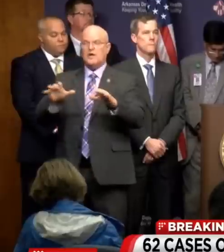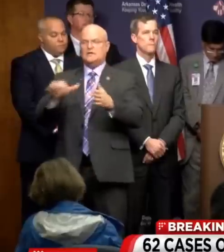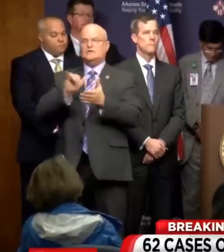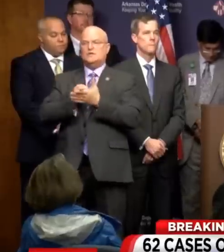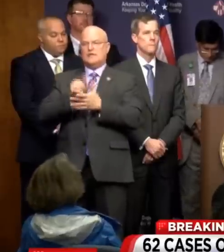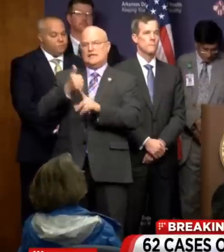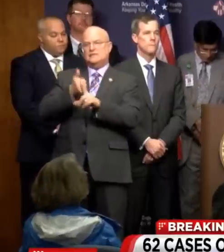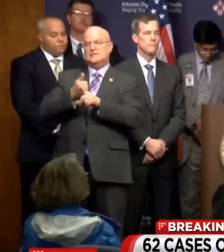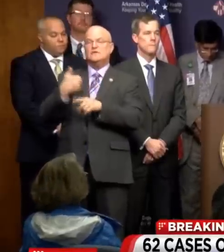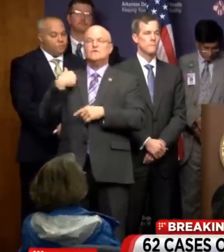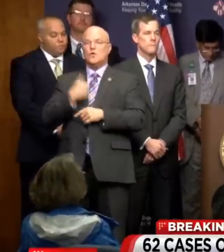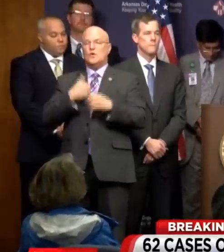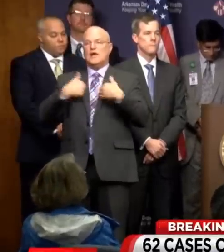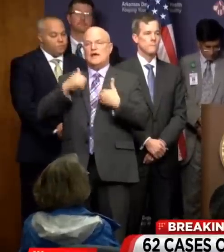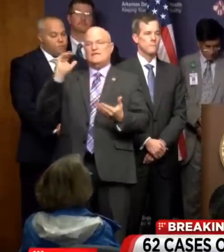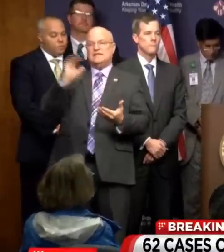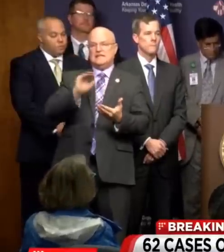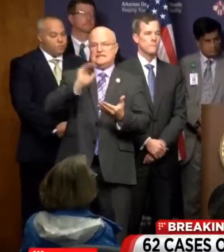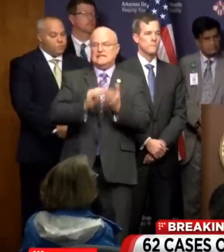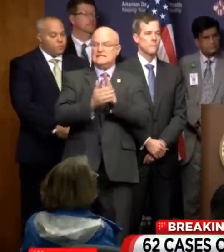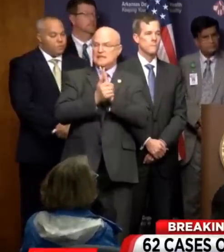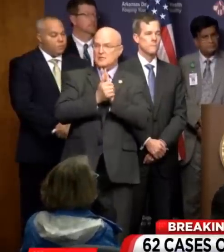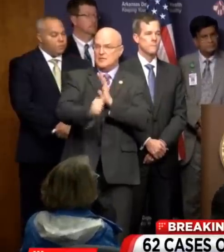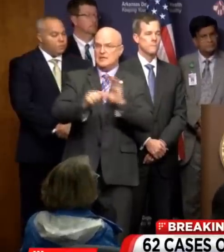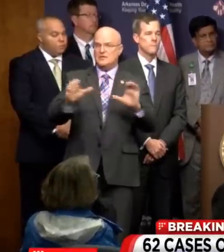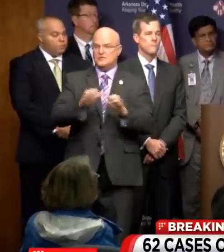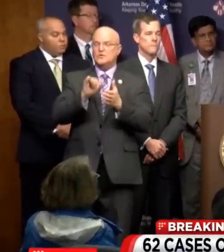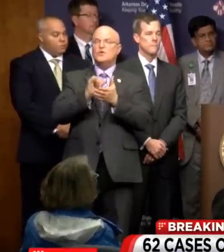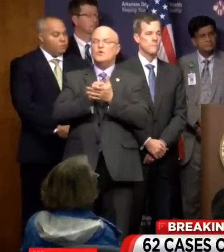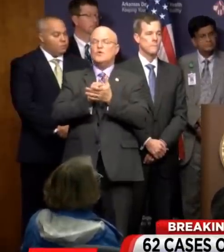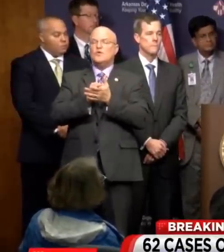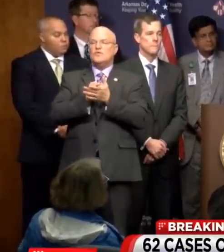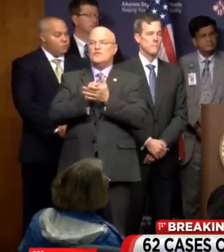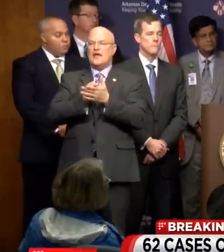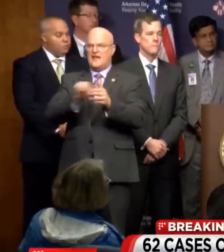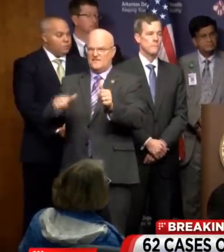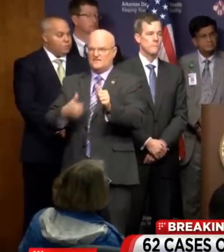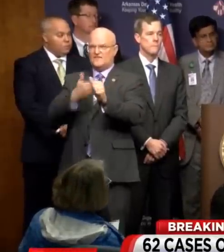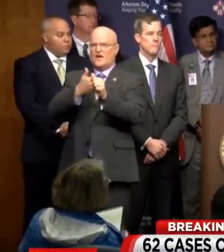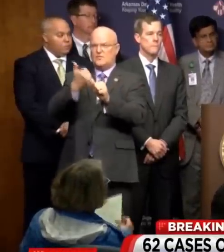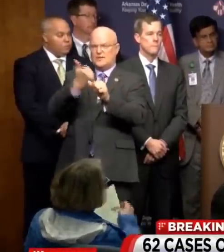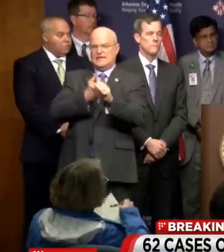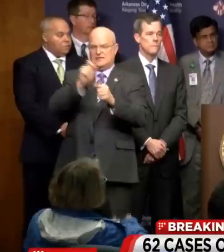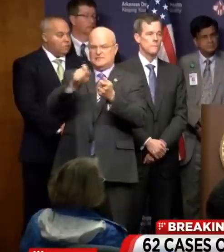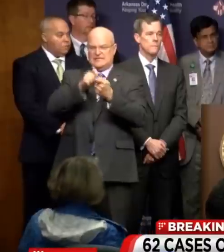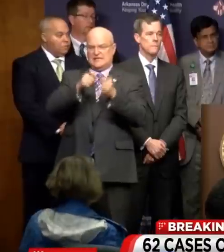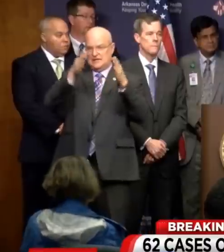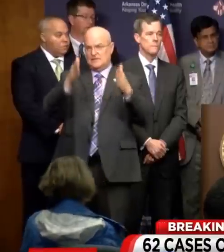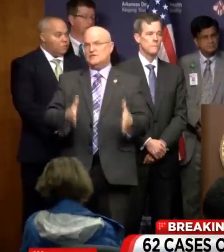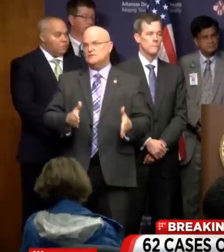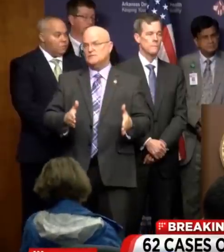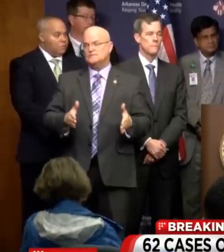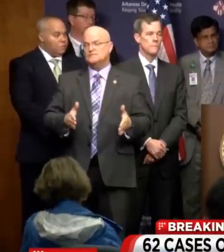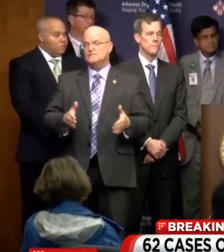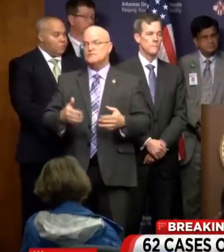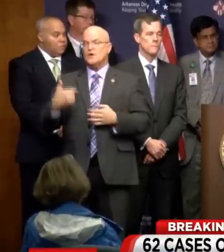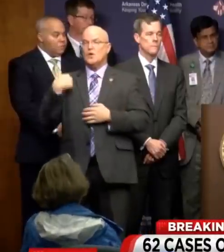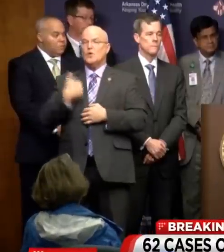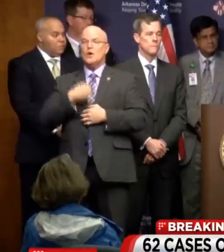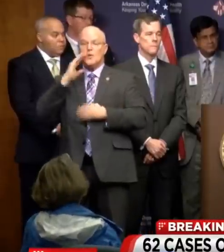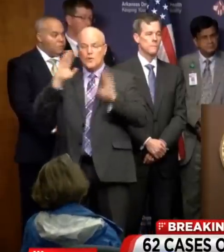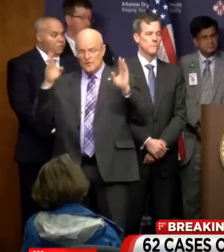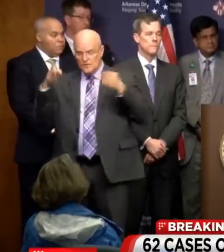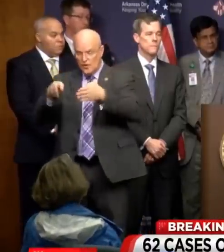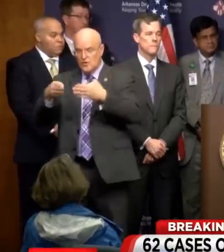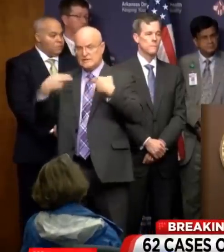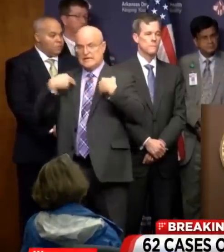that, we will have less and less ability to do that follow-up on each particular individual. We will focus